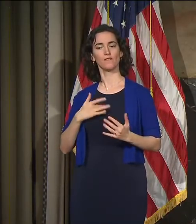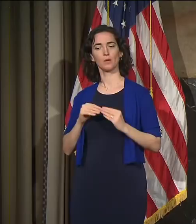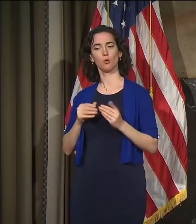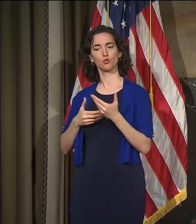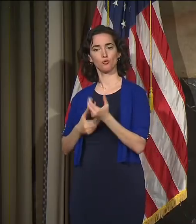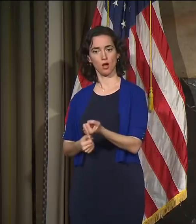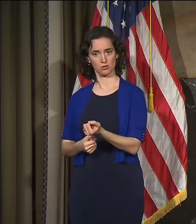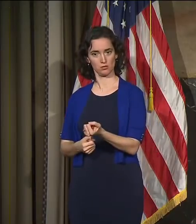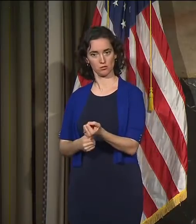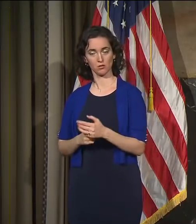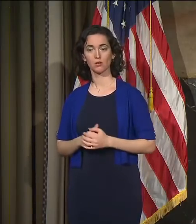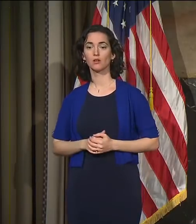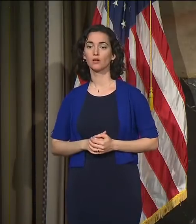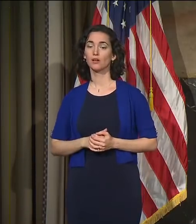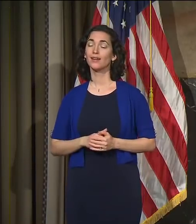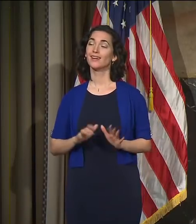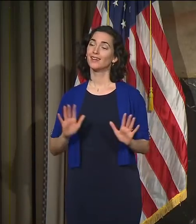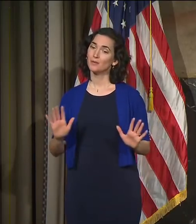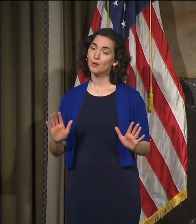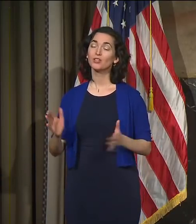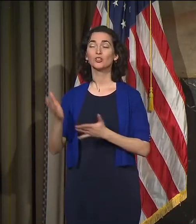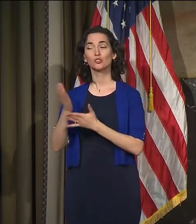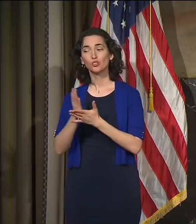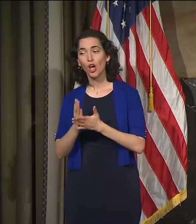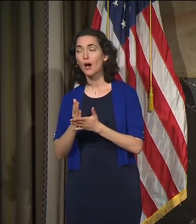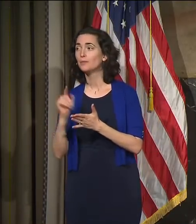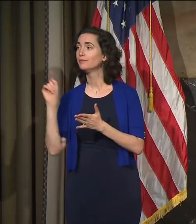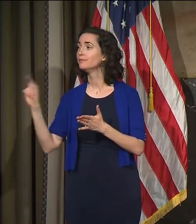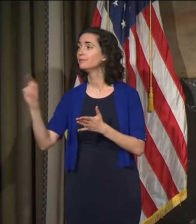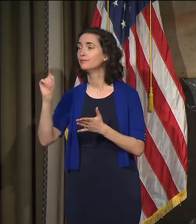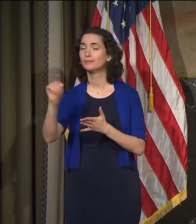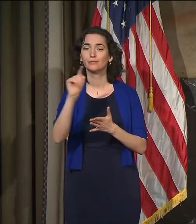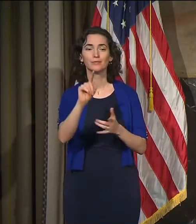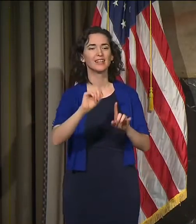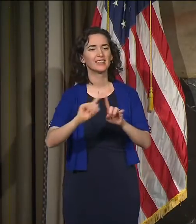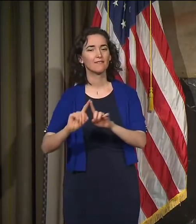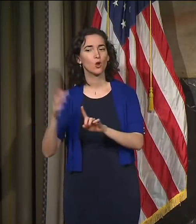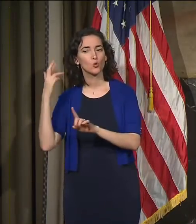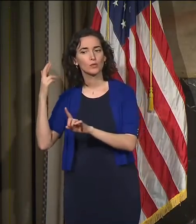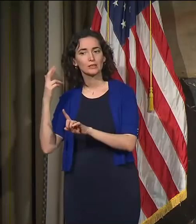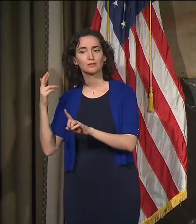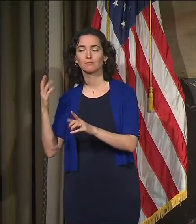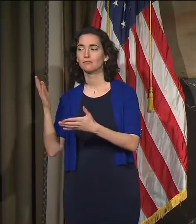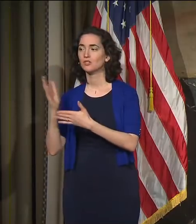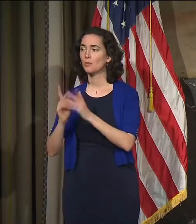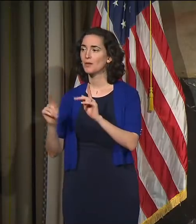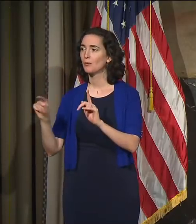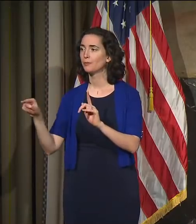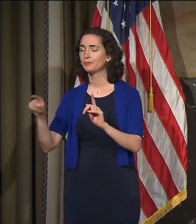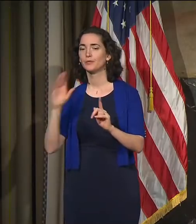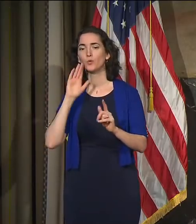confidence. We're always going to have a certain element out there who, for one reason or another, tries to